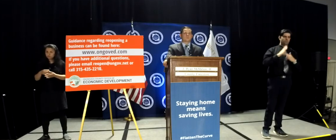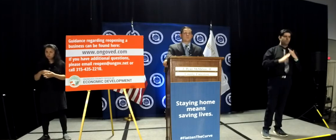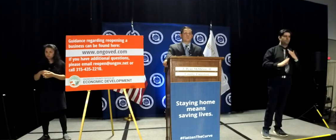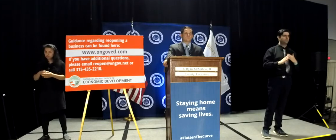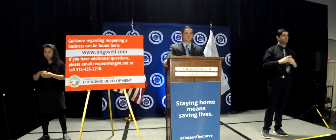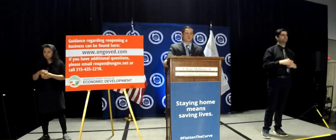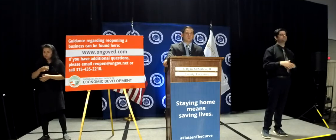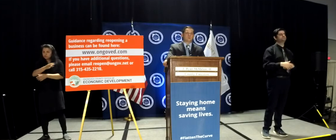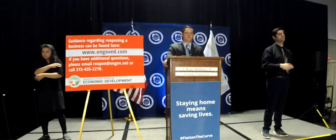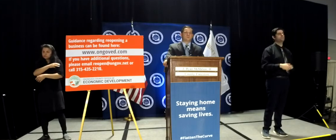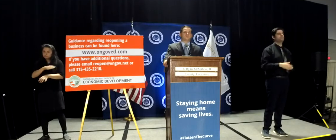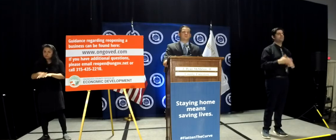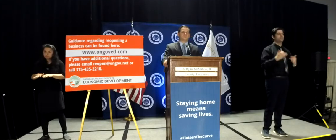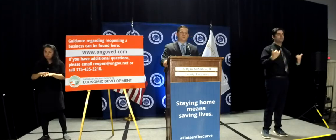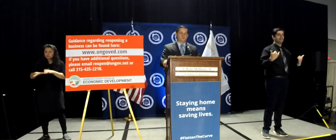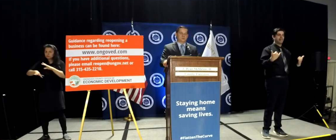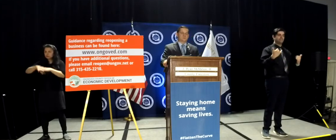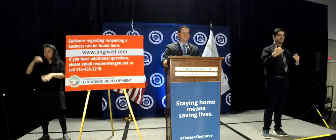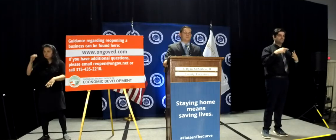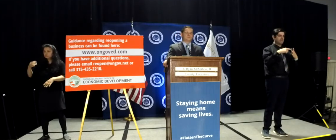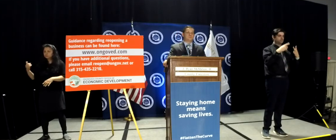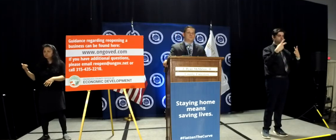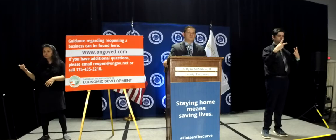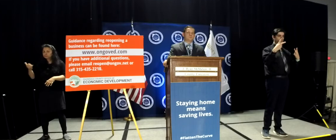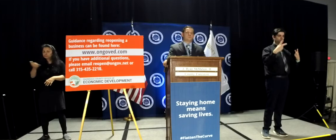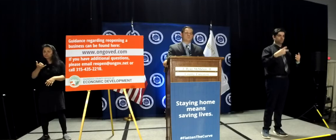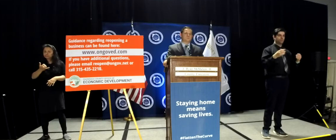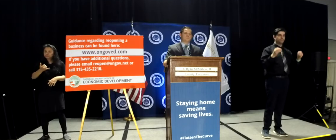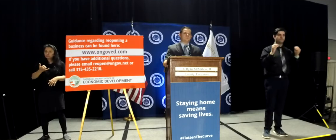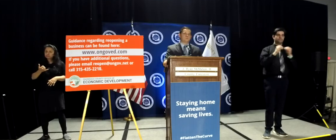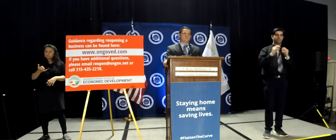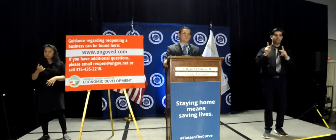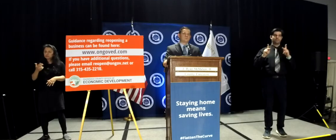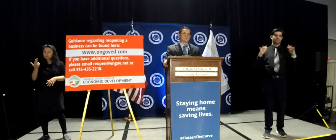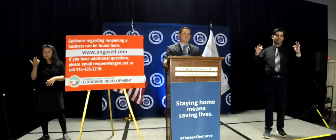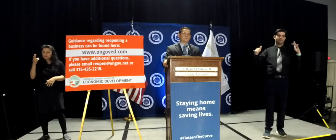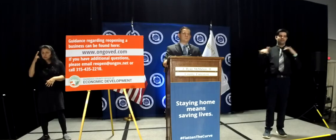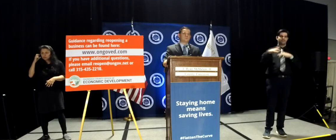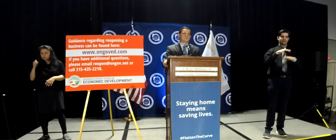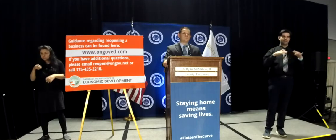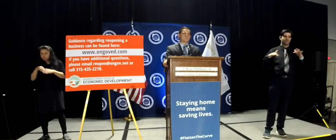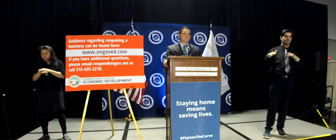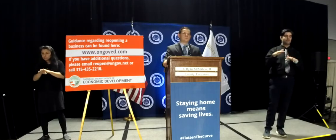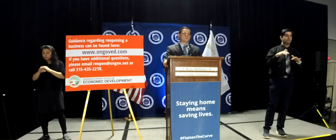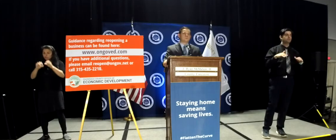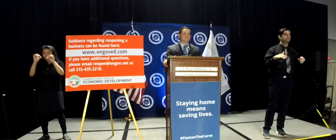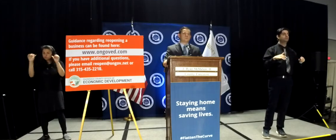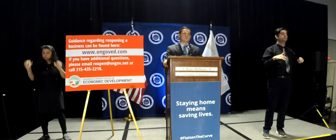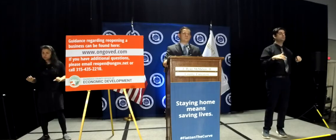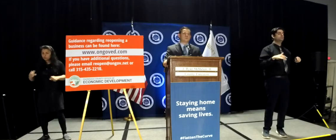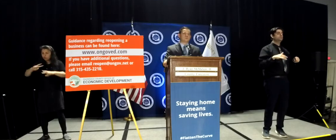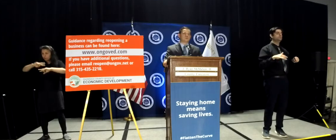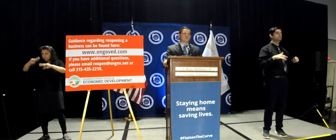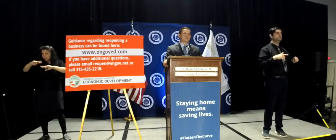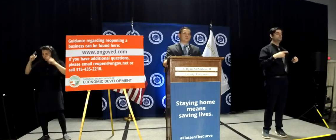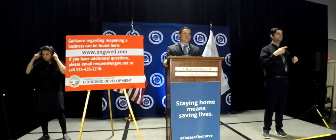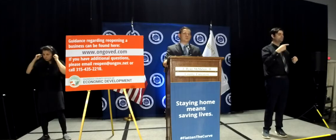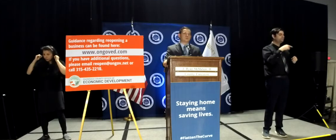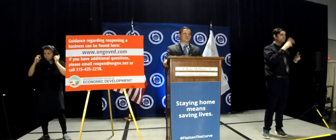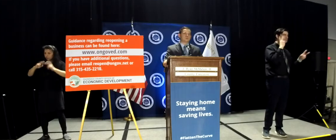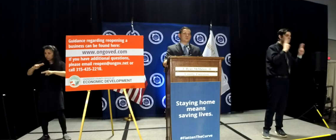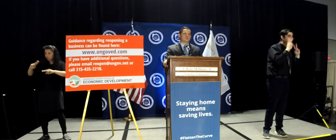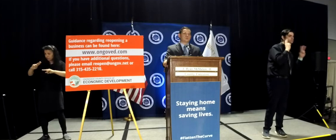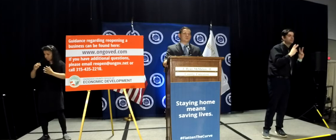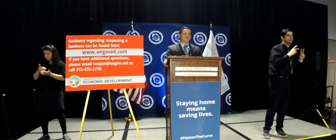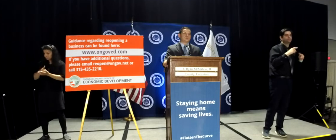public? What should people be aware of as they go into retail stores, hair salons? And